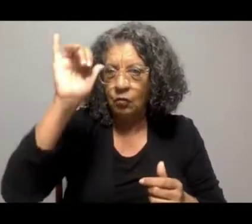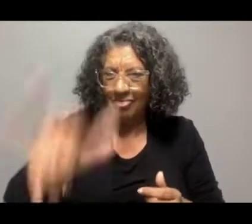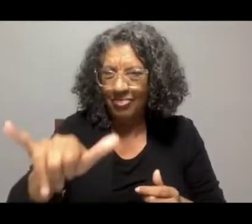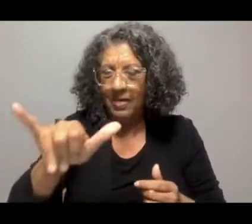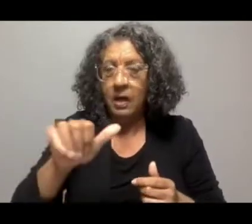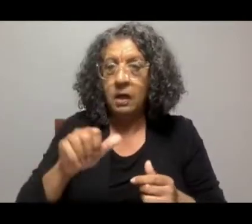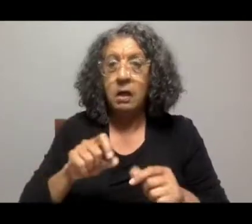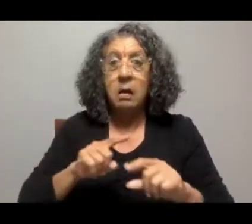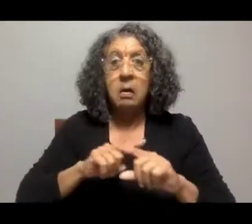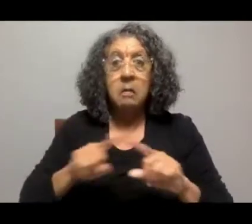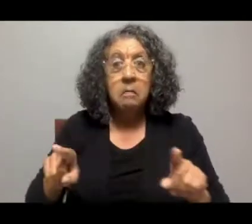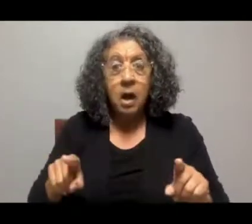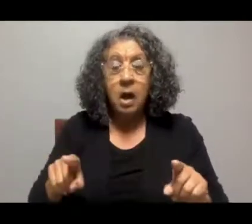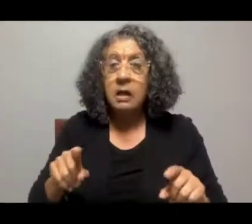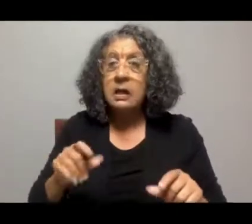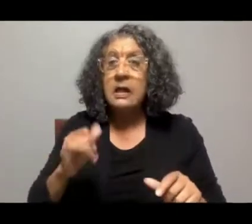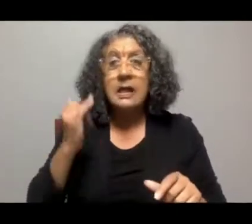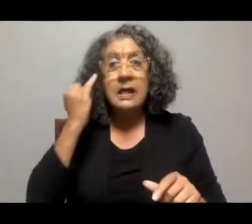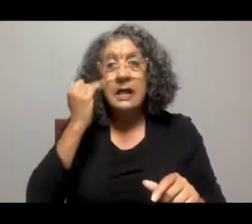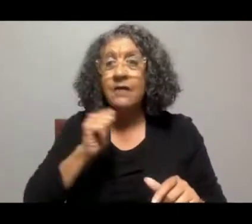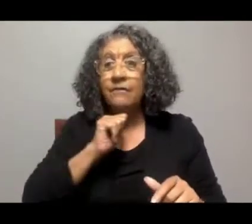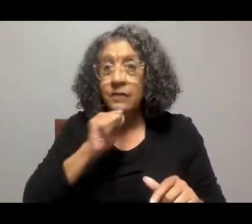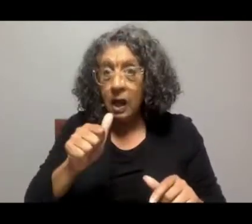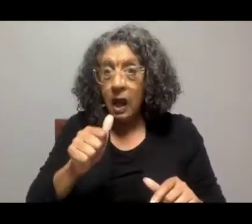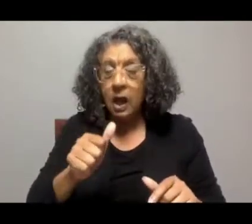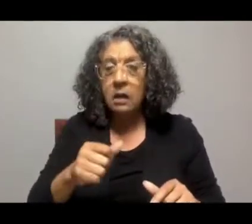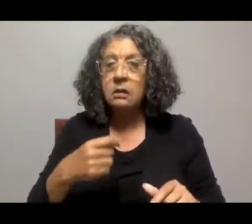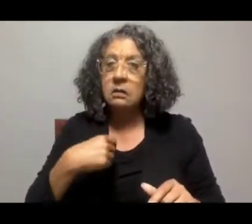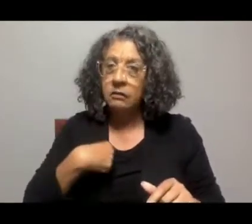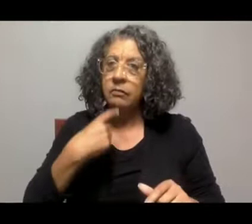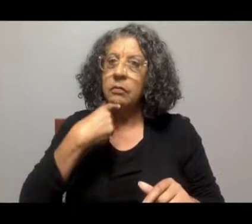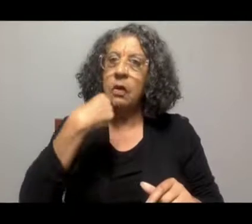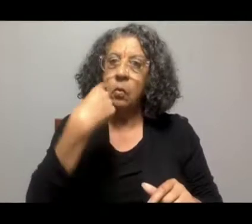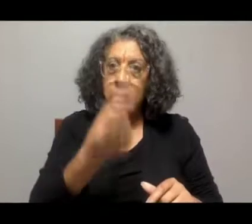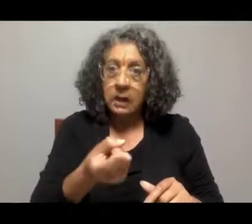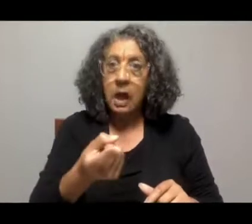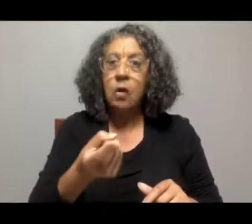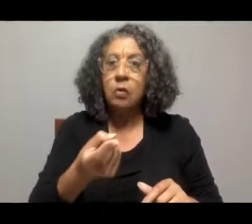if you're lucky enough, they'll hire you. If not,